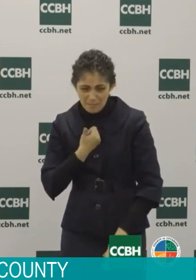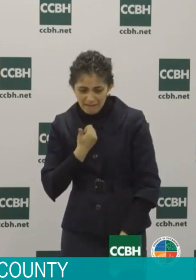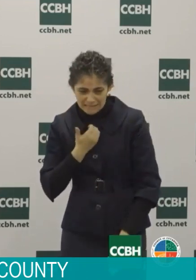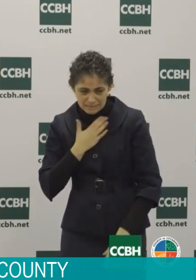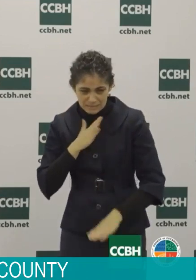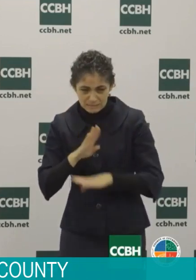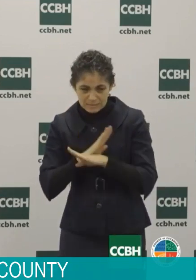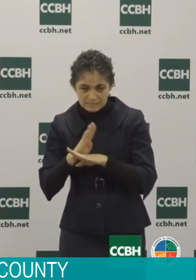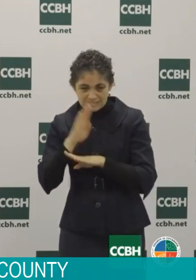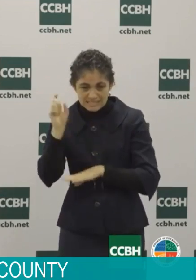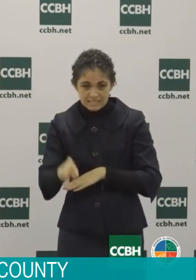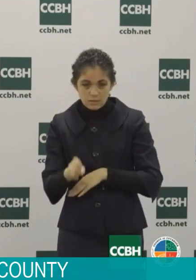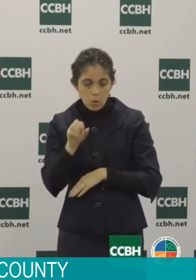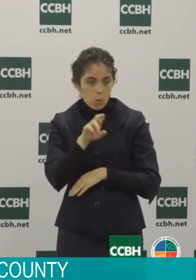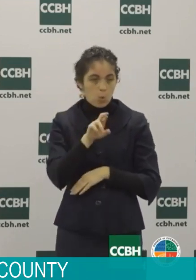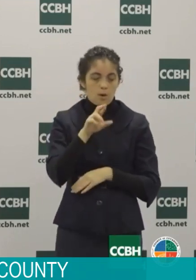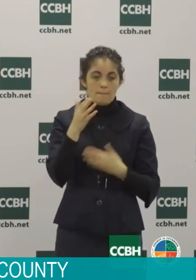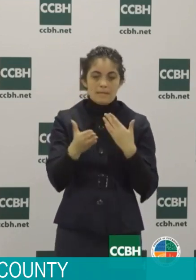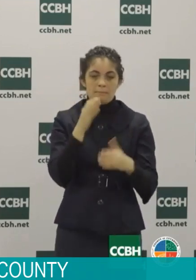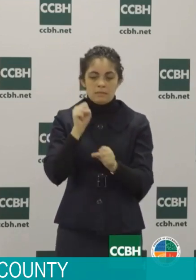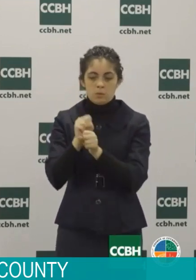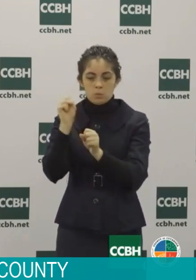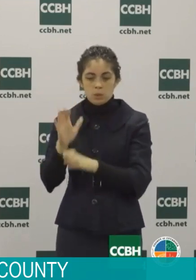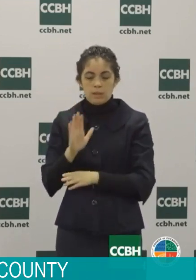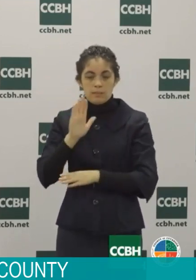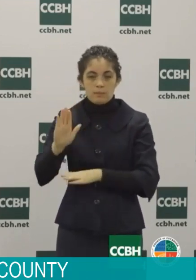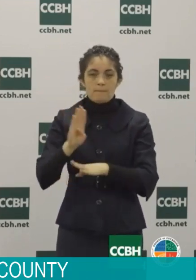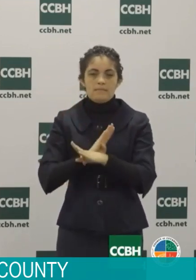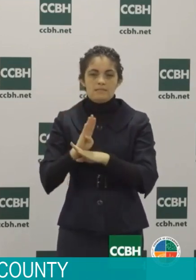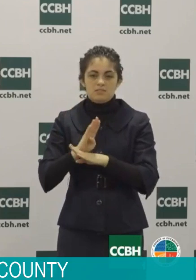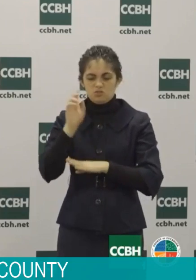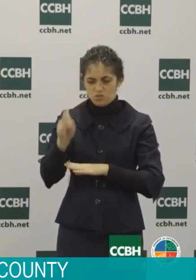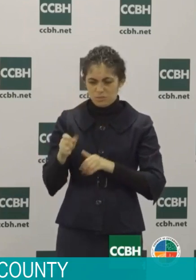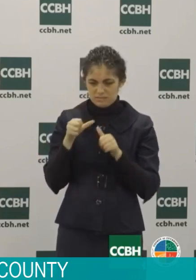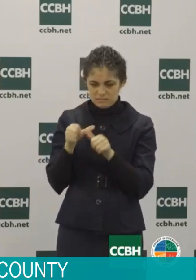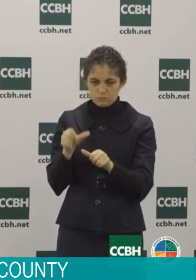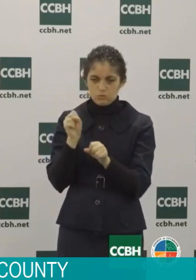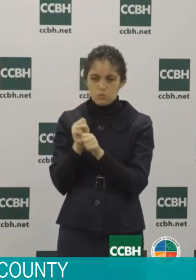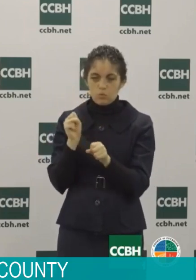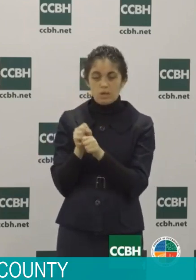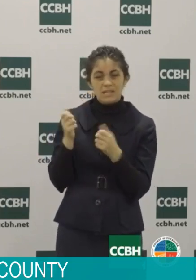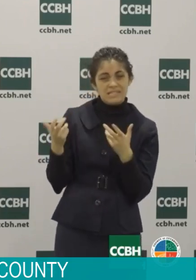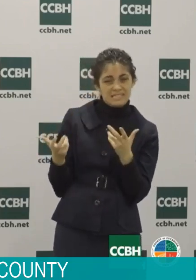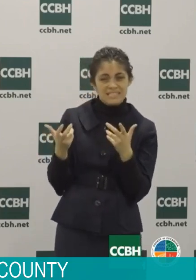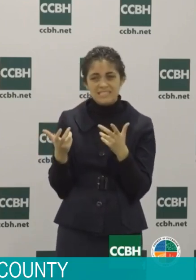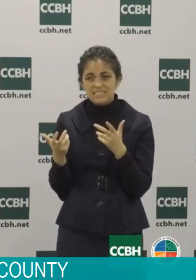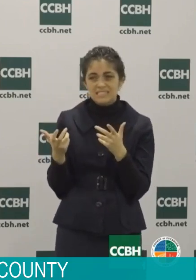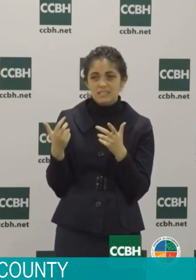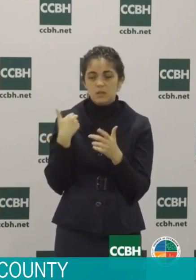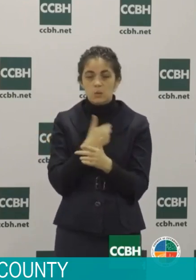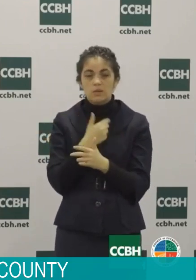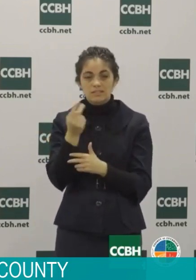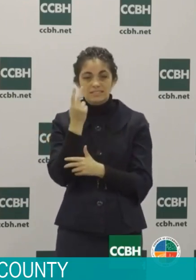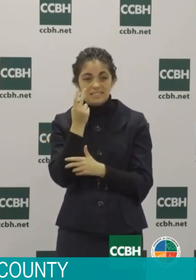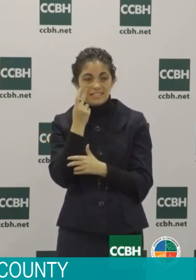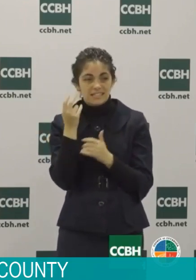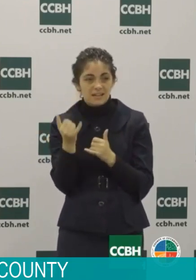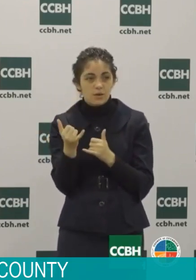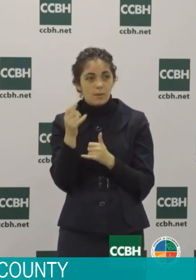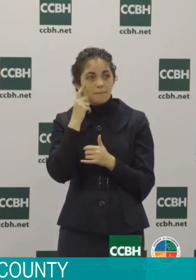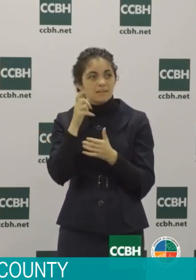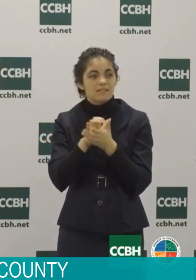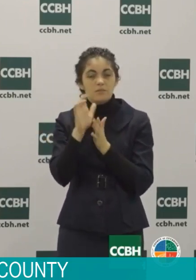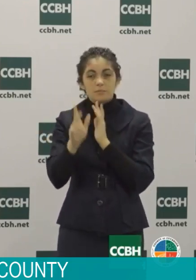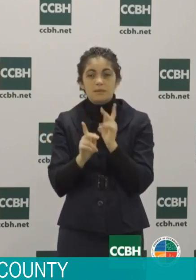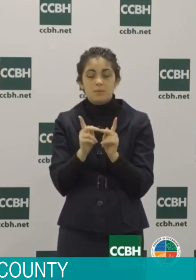Sometimes they are employees that are asking, should this business be open? And so we're seeing now that I believe